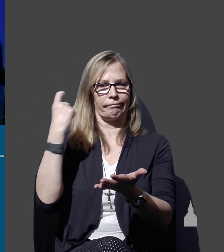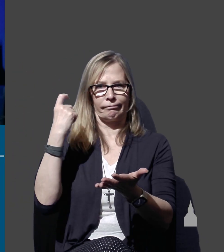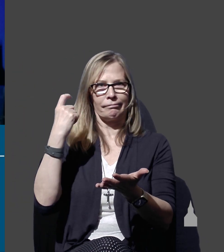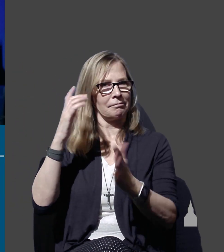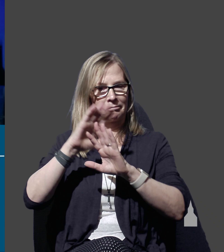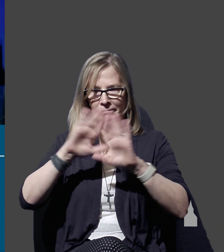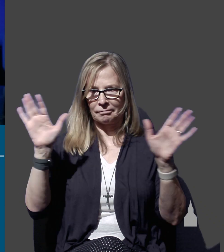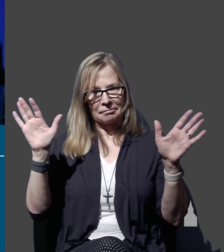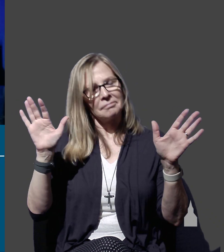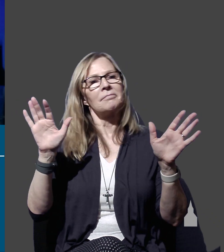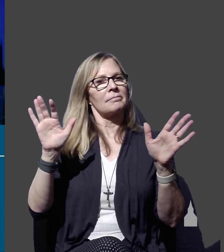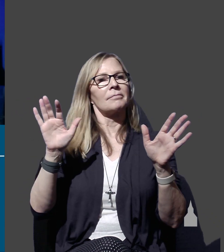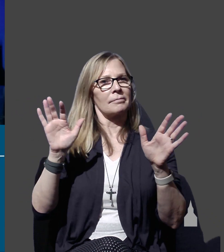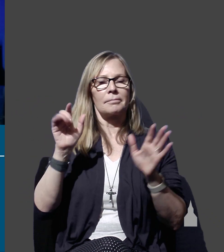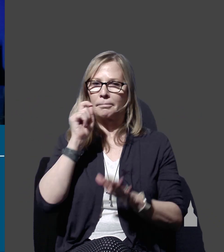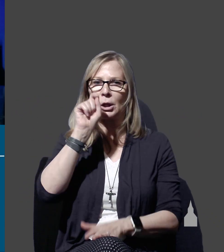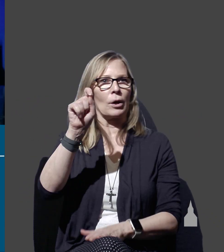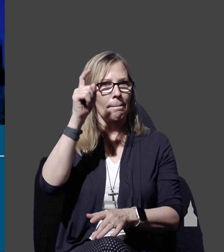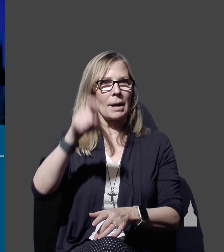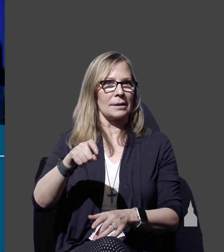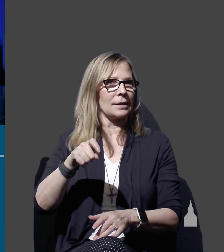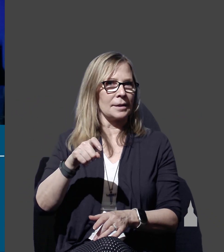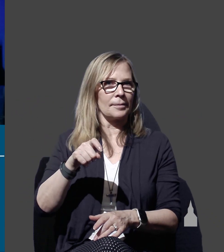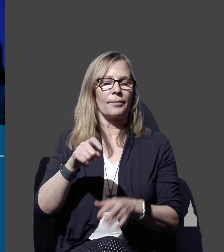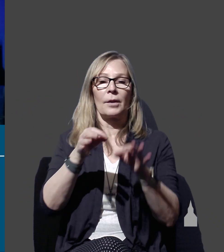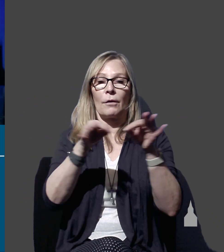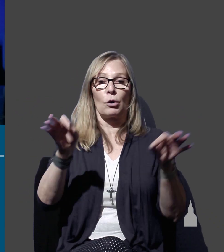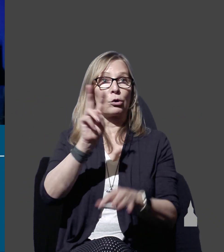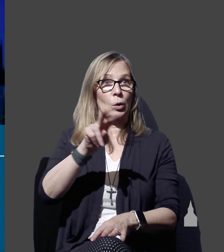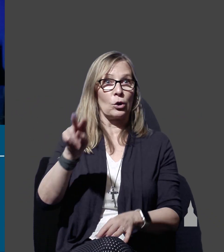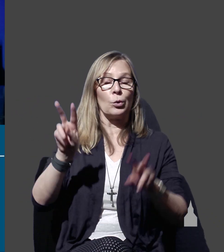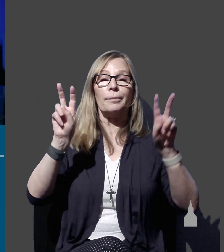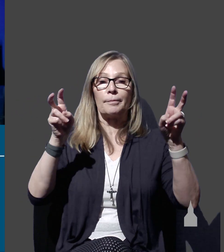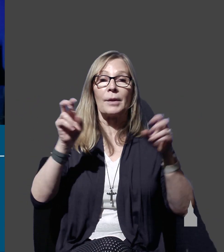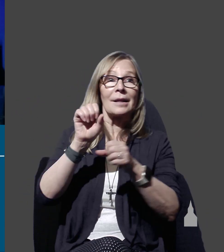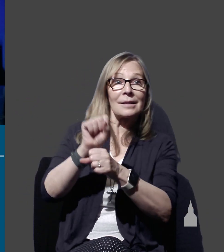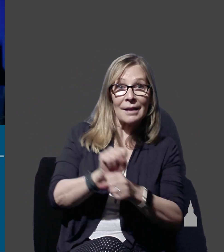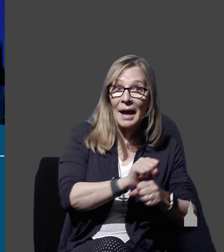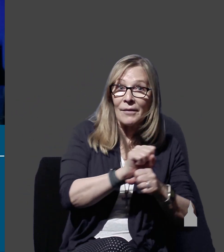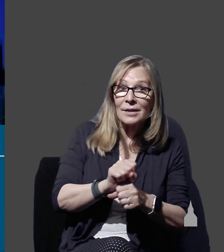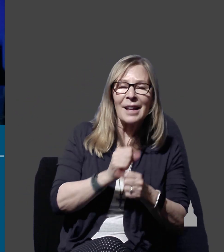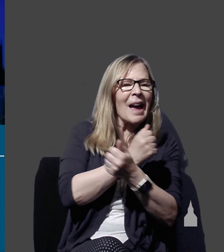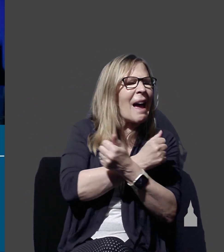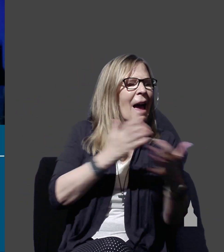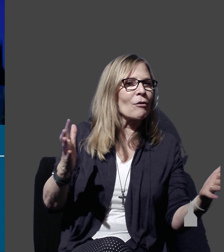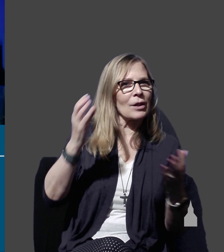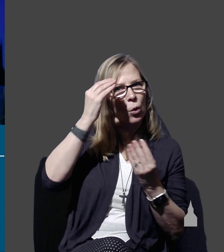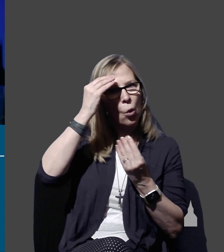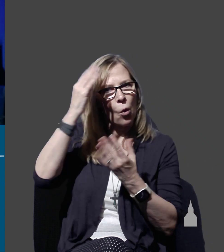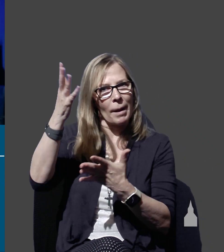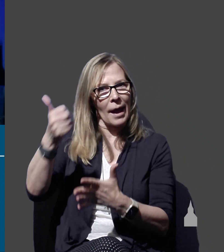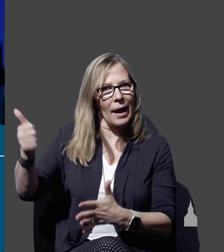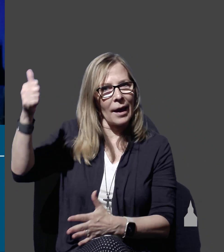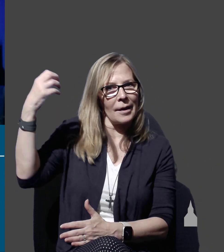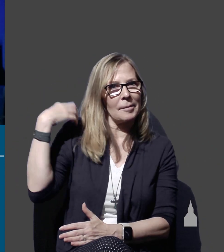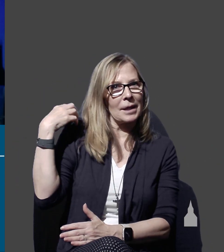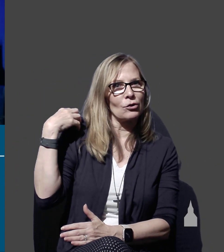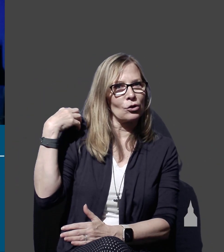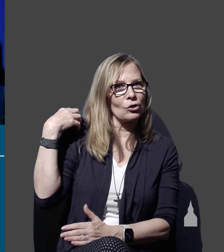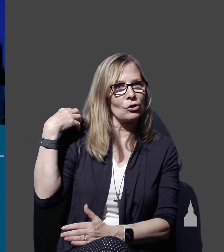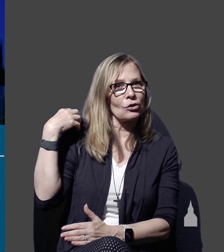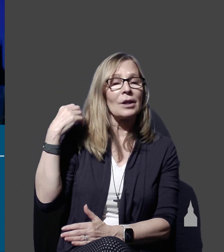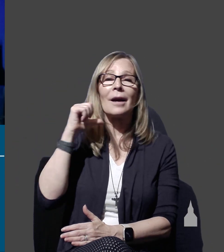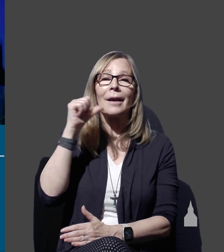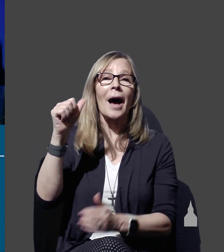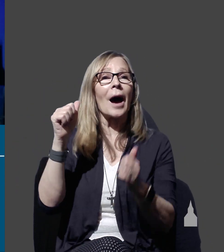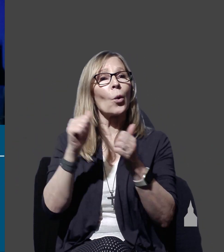submission are non-negotiable. Verse 22 says this: slaves, in all things, obey those who are your masters on earth,